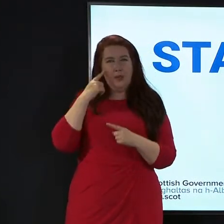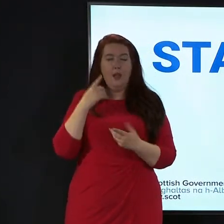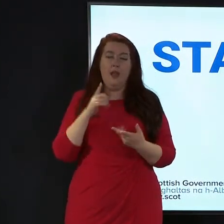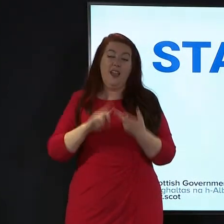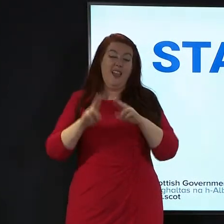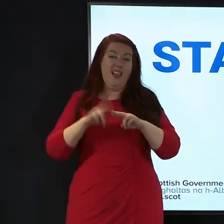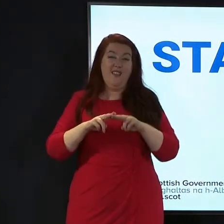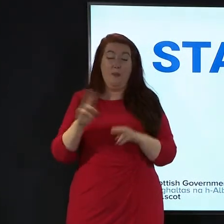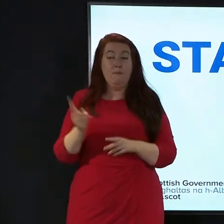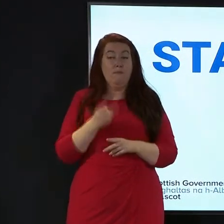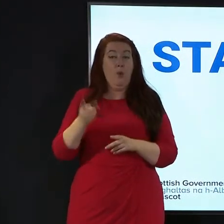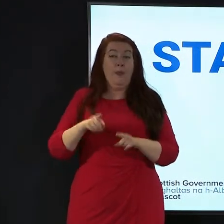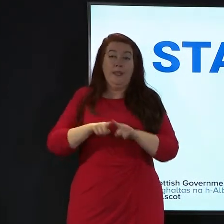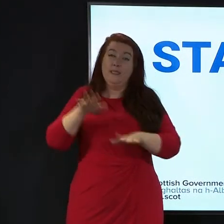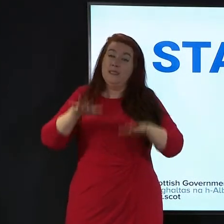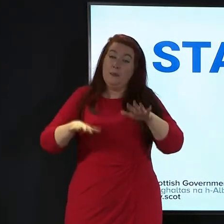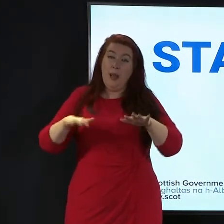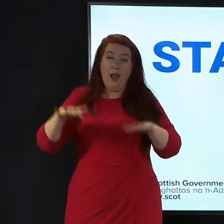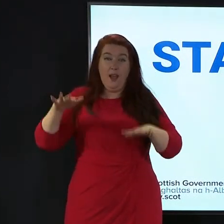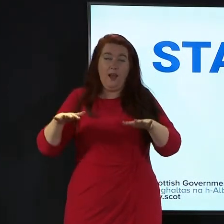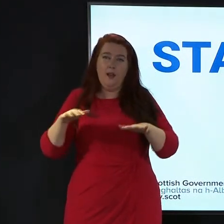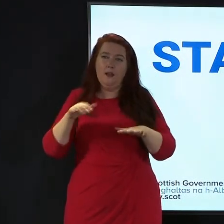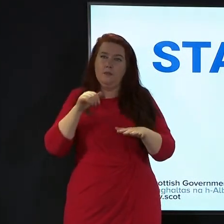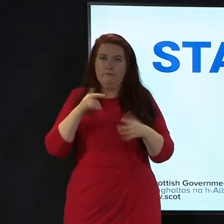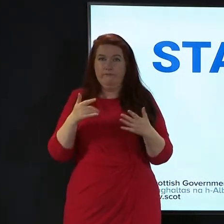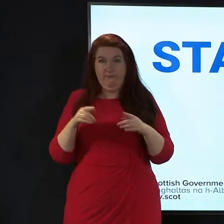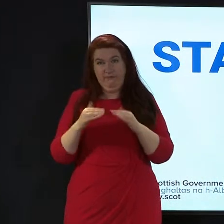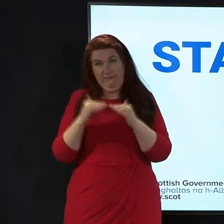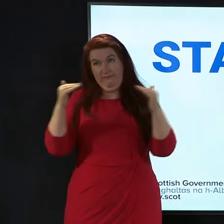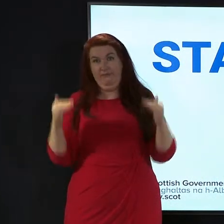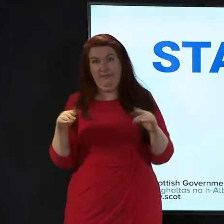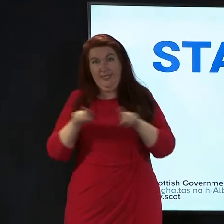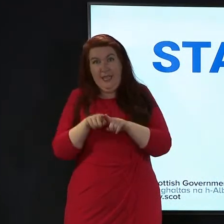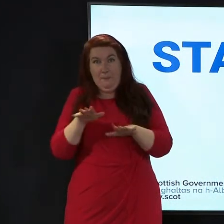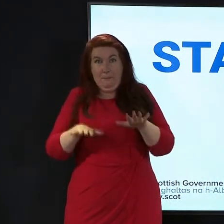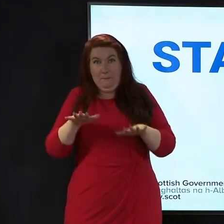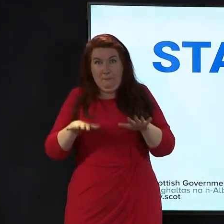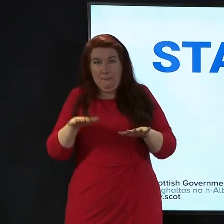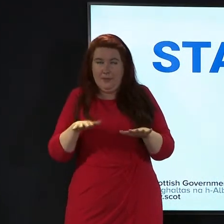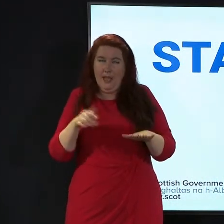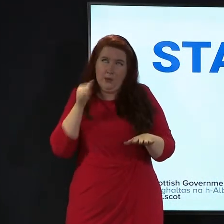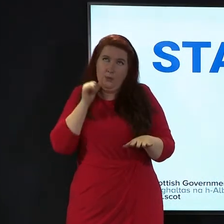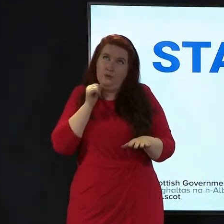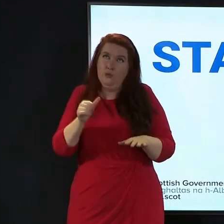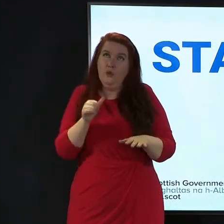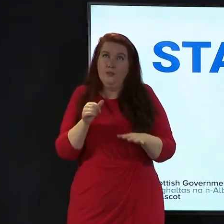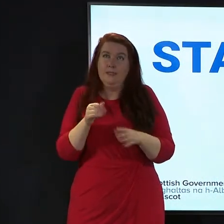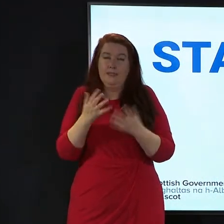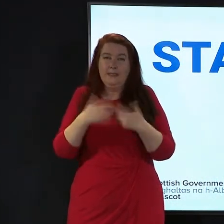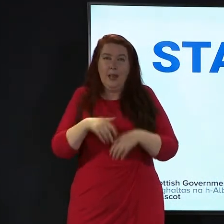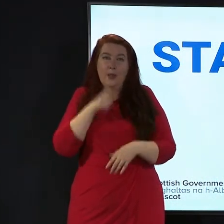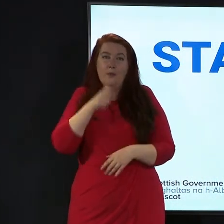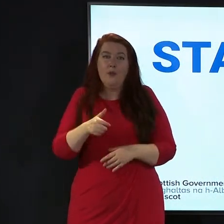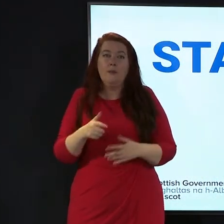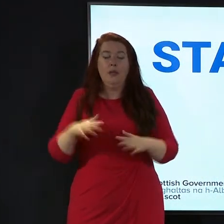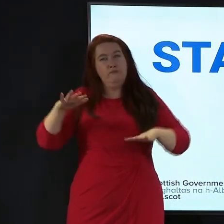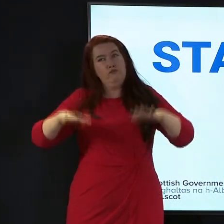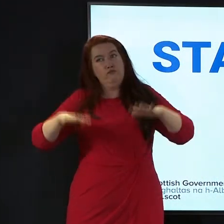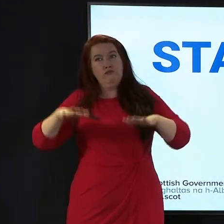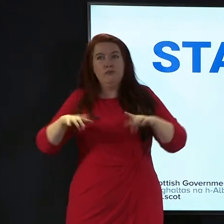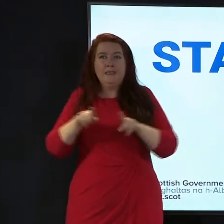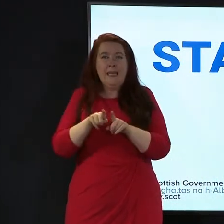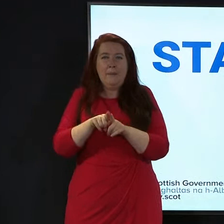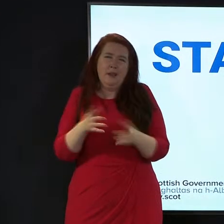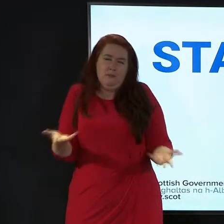When you've got areas that are pretty much eeksy-peeksy, forgive the non-technical language, there's no point in restricting